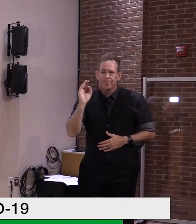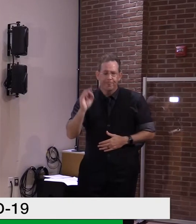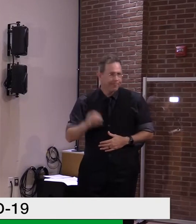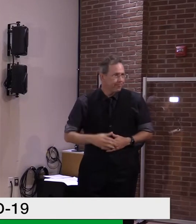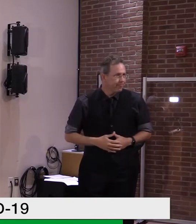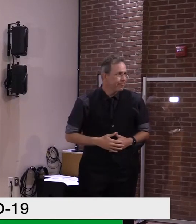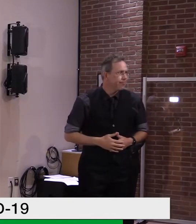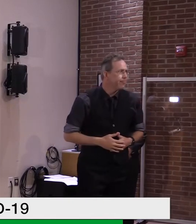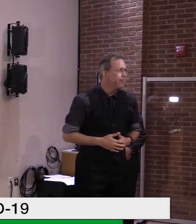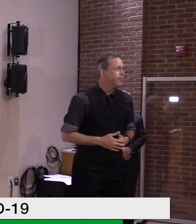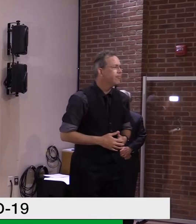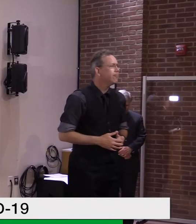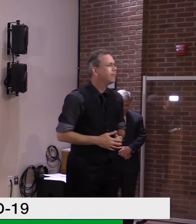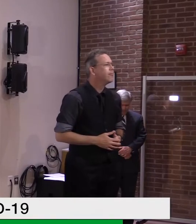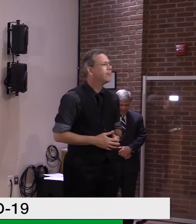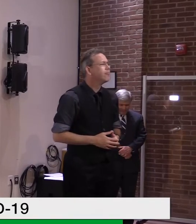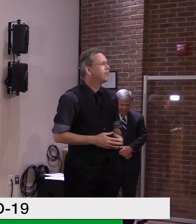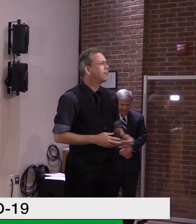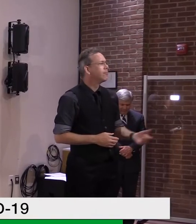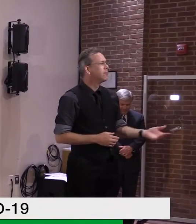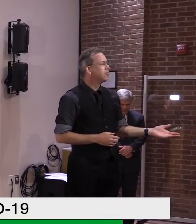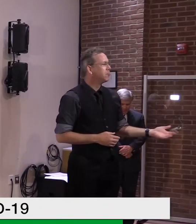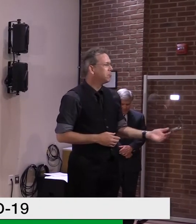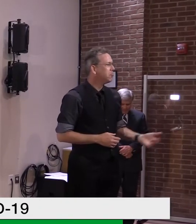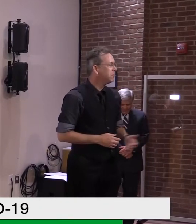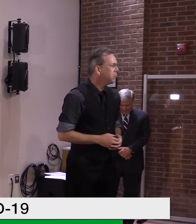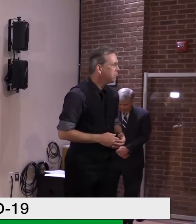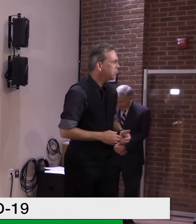Tom Davis, Compass Vermont.